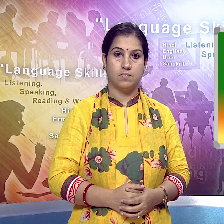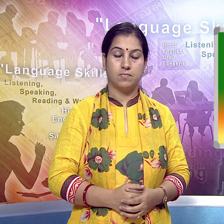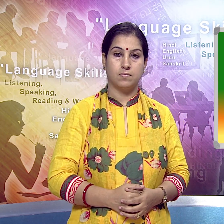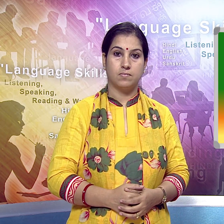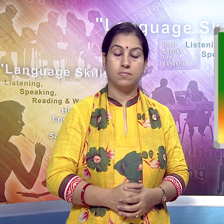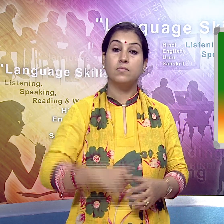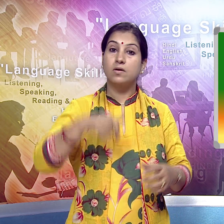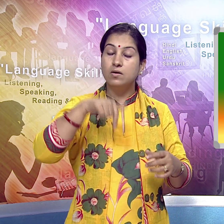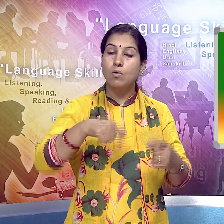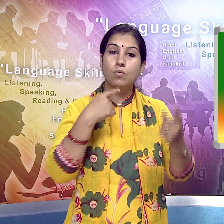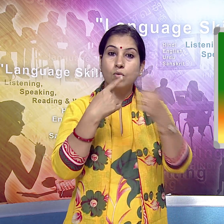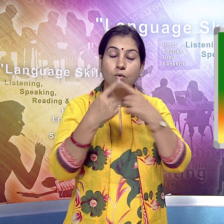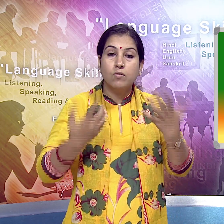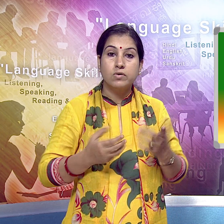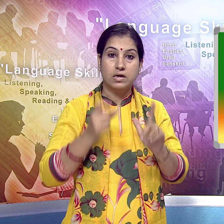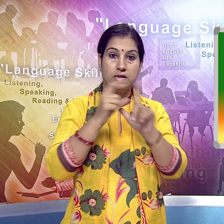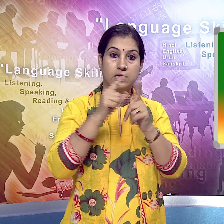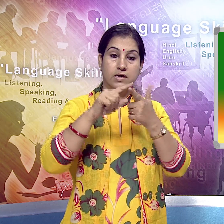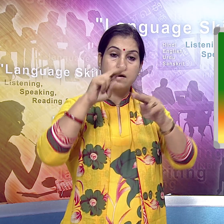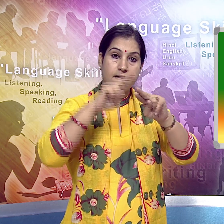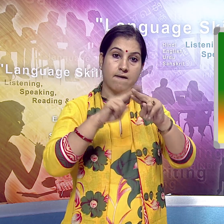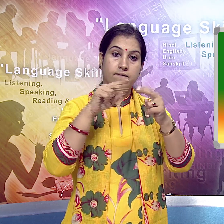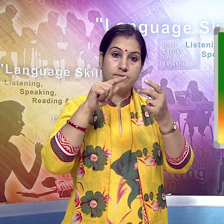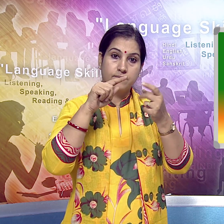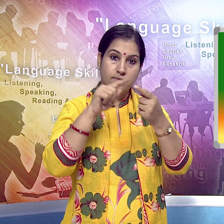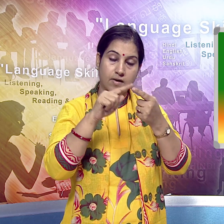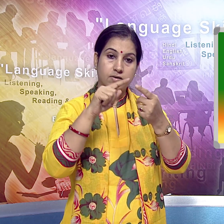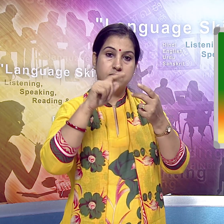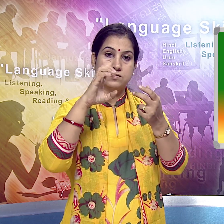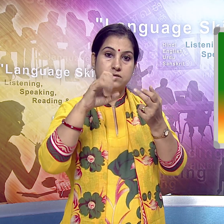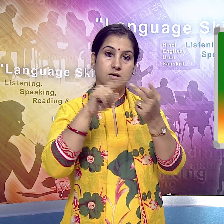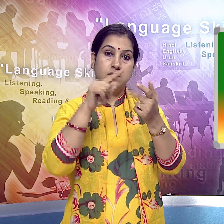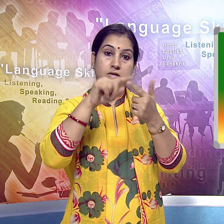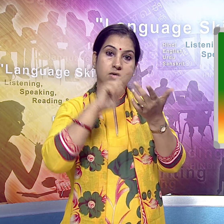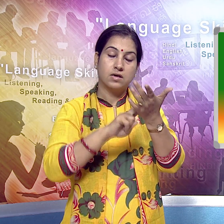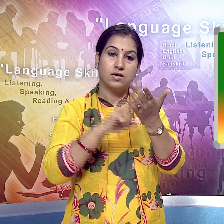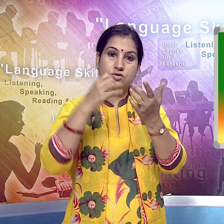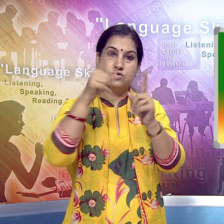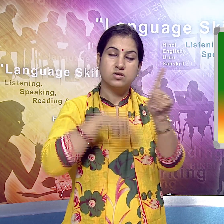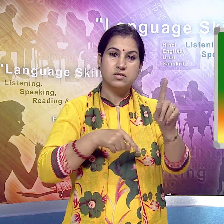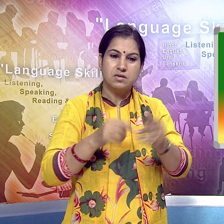Deficiency of calcium can cause rickets in the children.